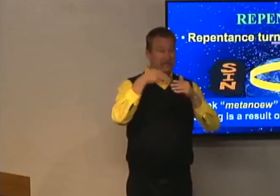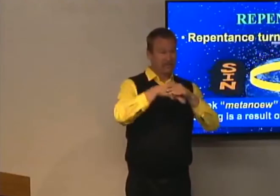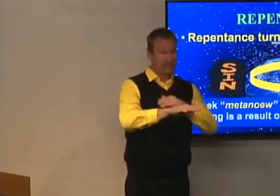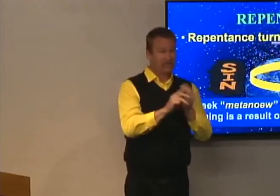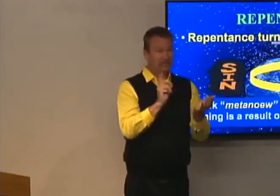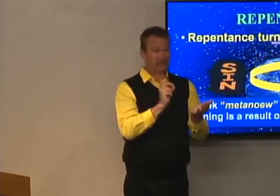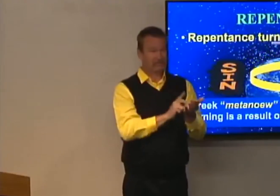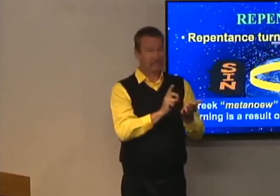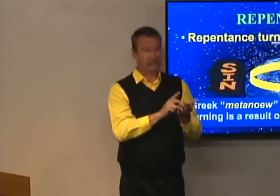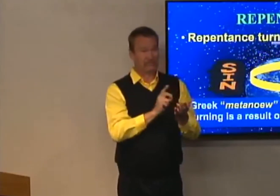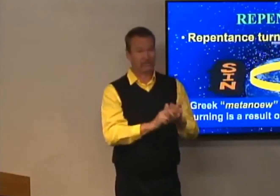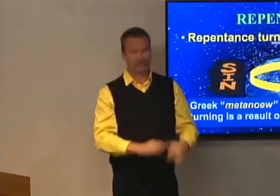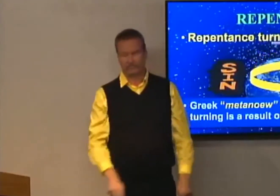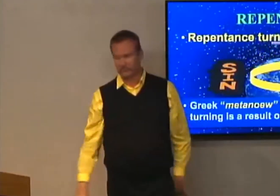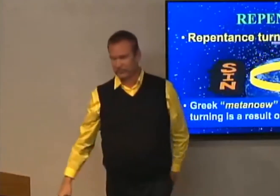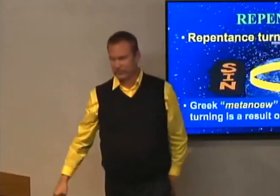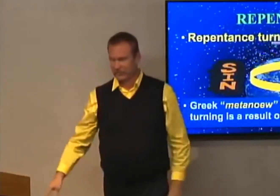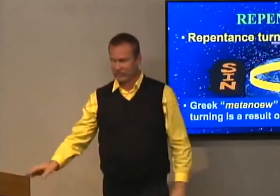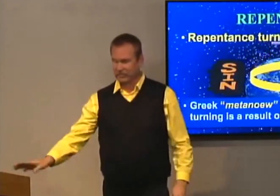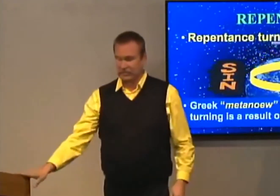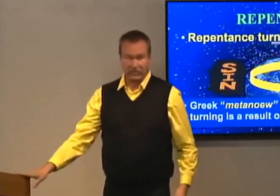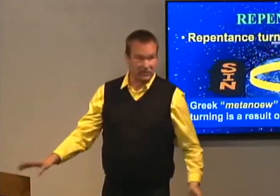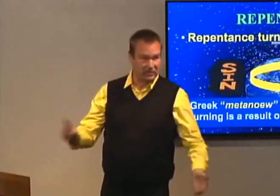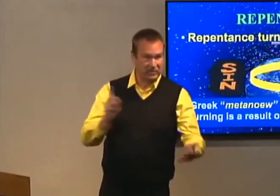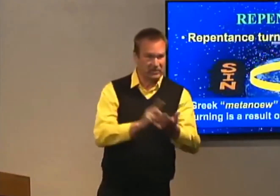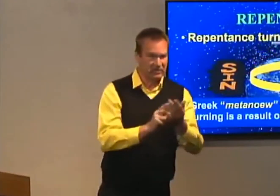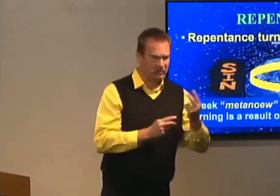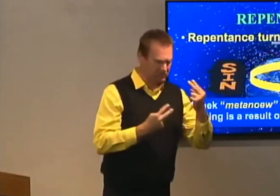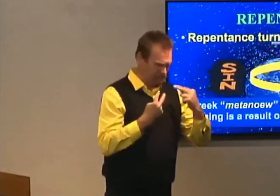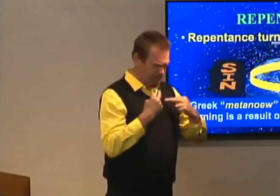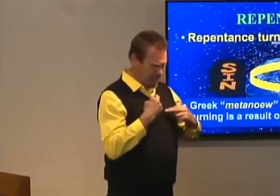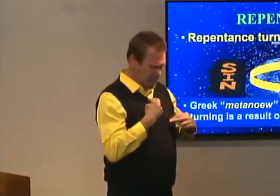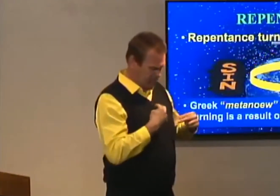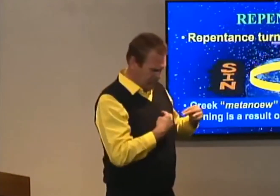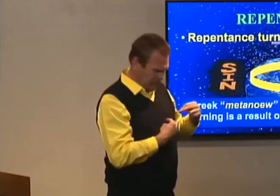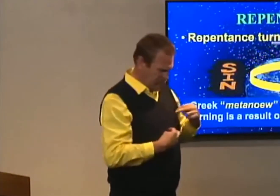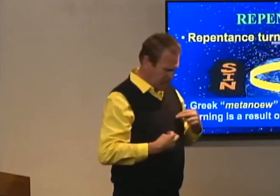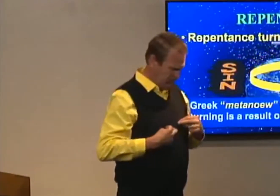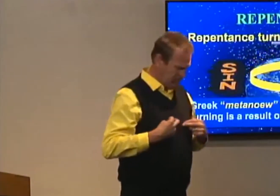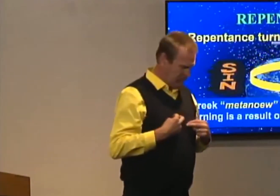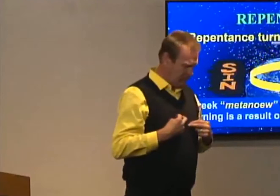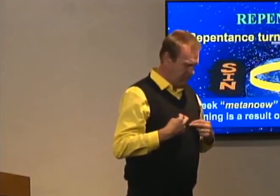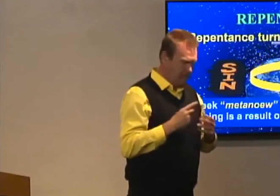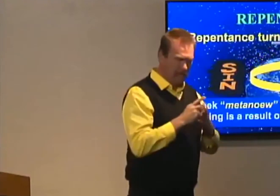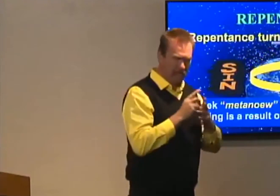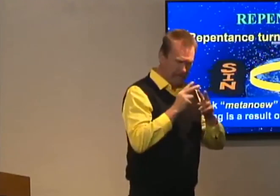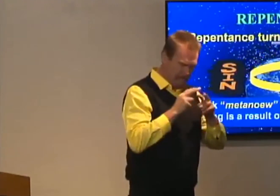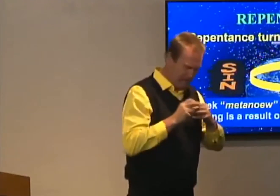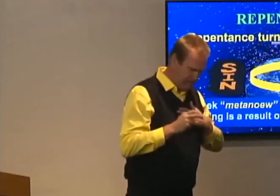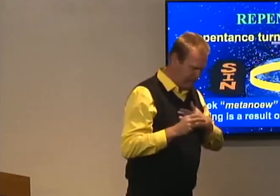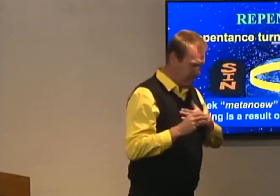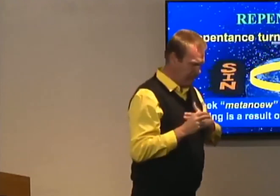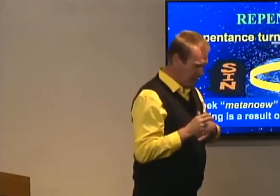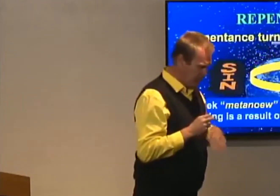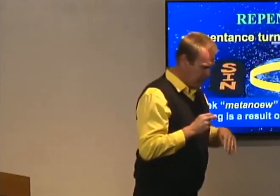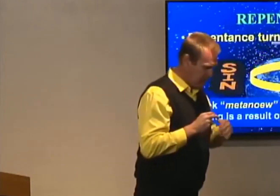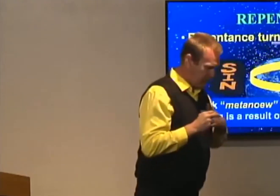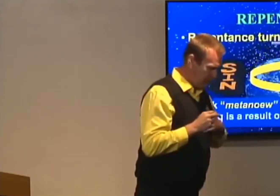I have an example. Suppose you go into the doctor, and the doctor does an examination on me.